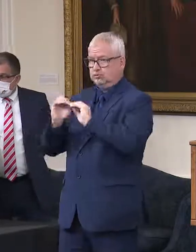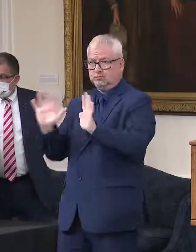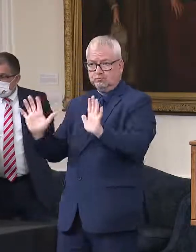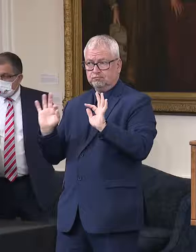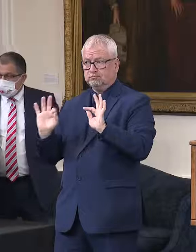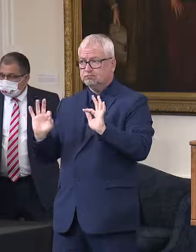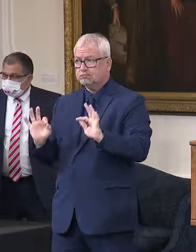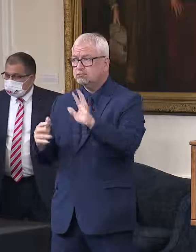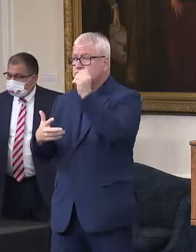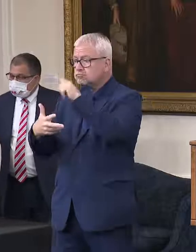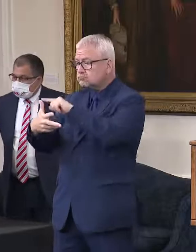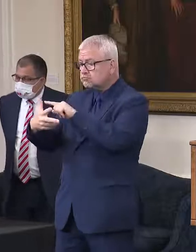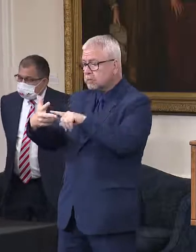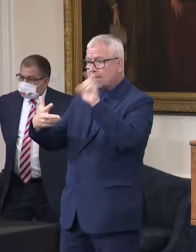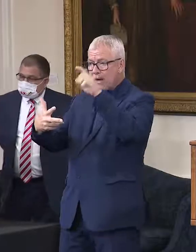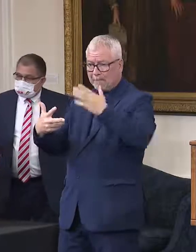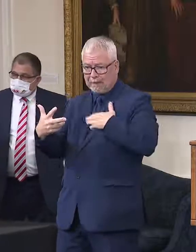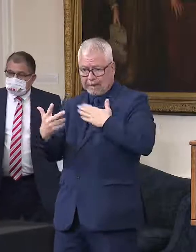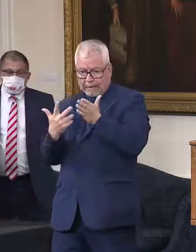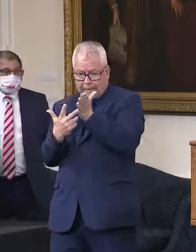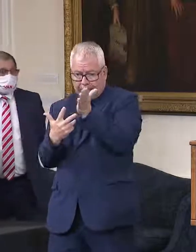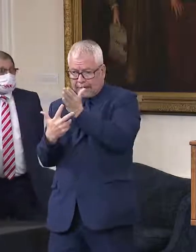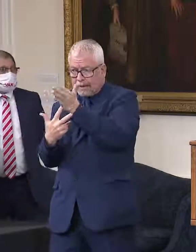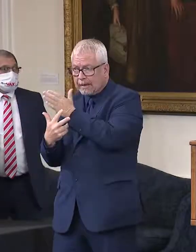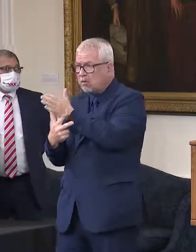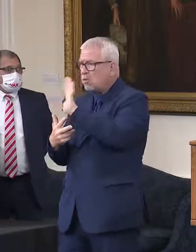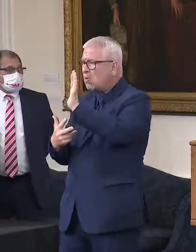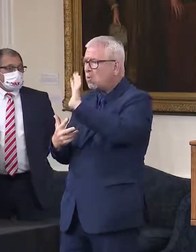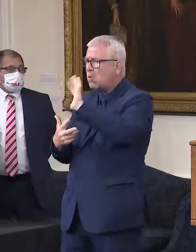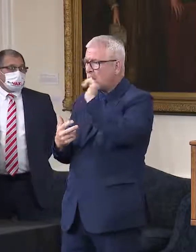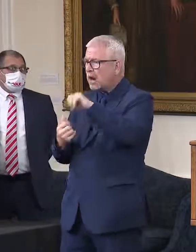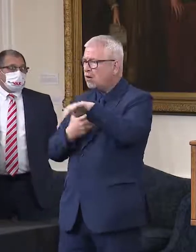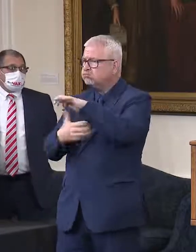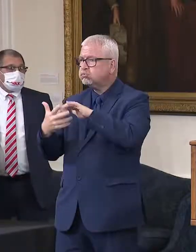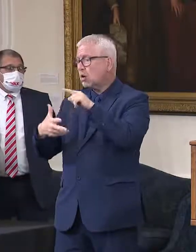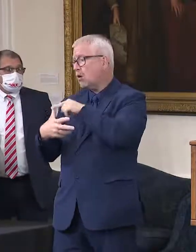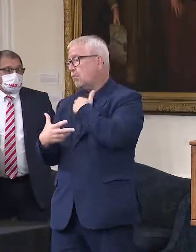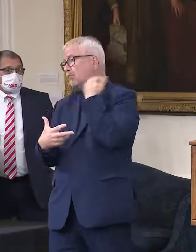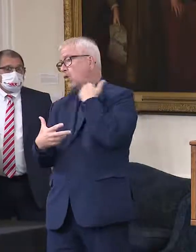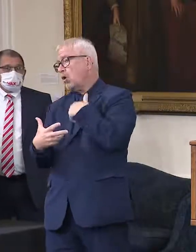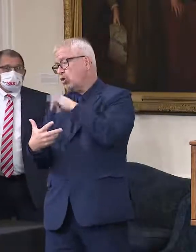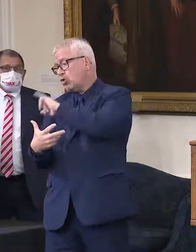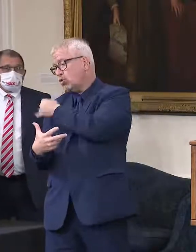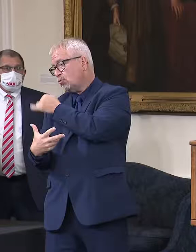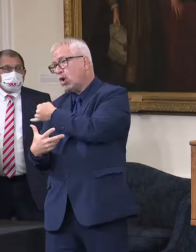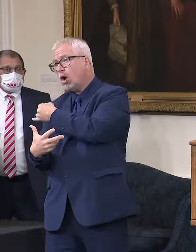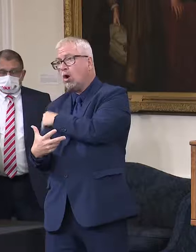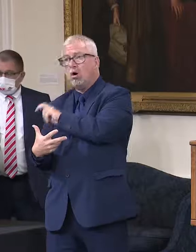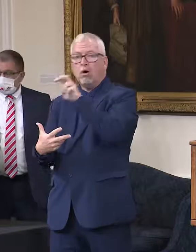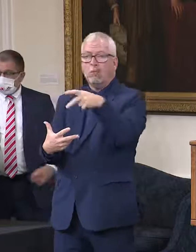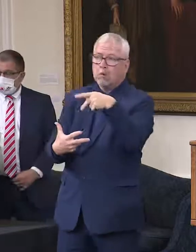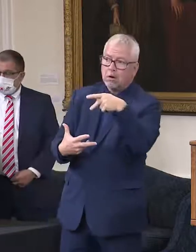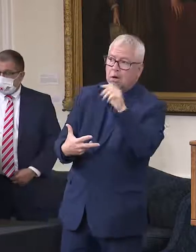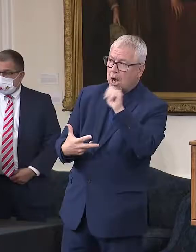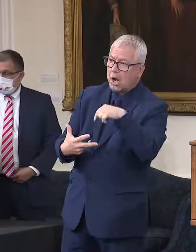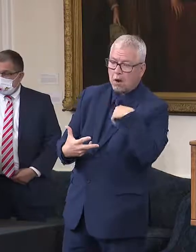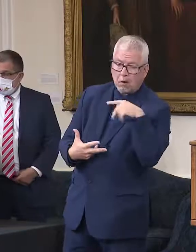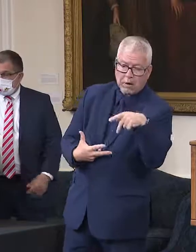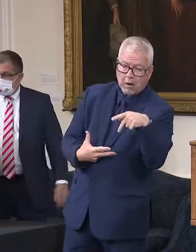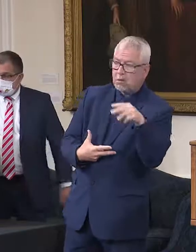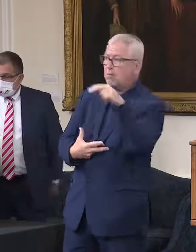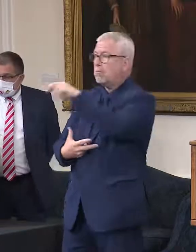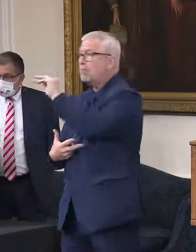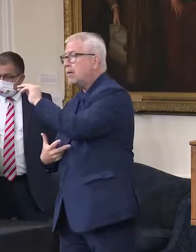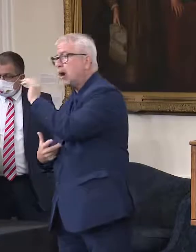vaccine as a booster shot. Even if it's different from what you received initially, you're able to mix and match. For example,